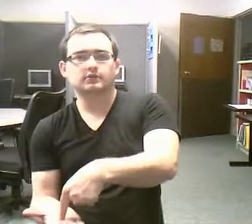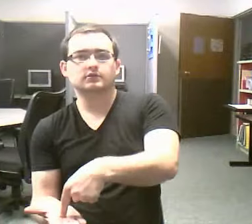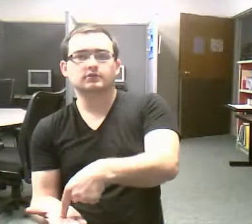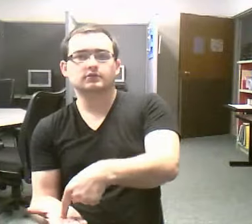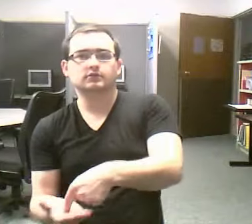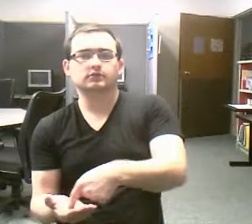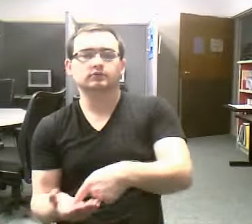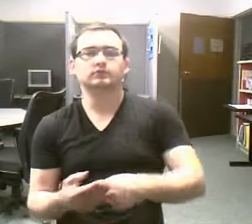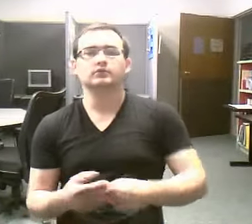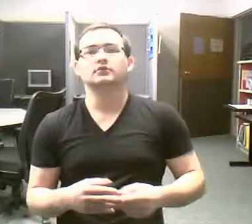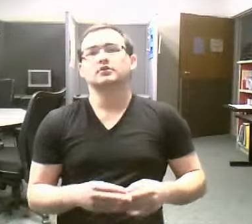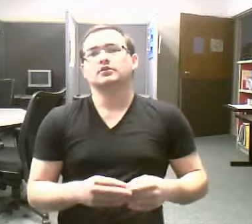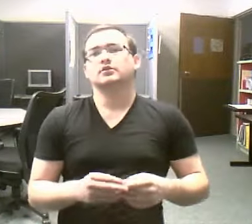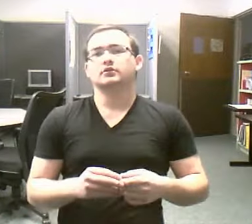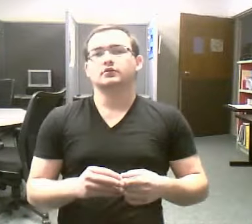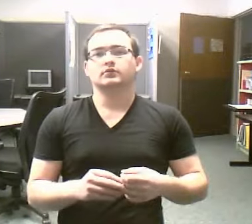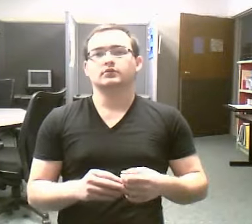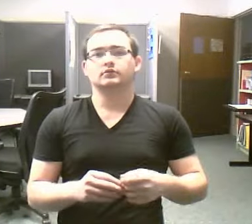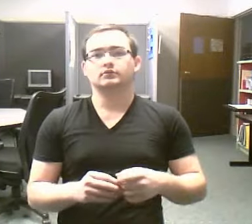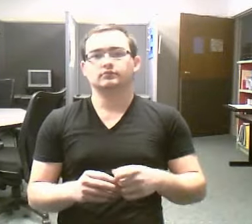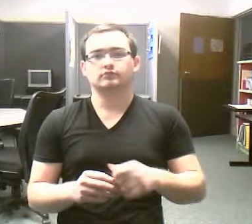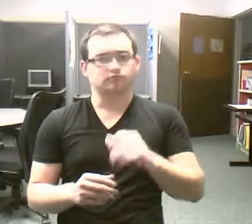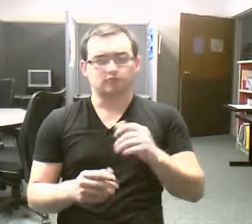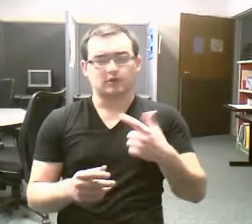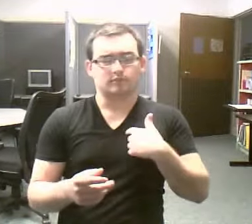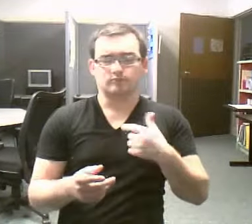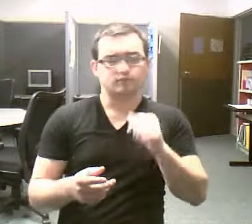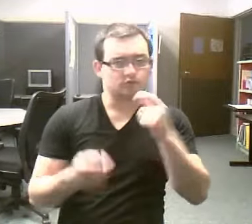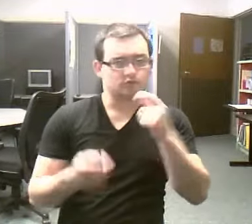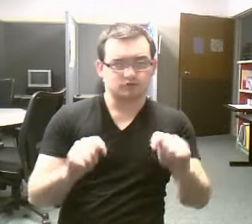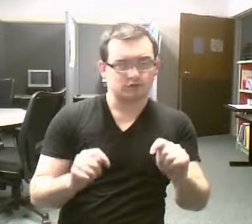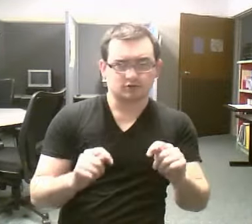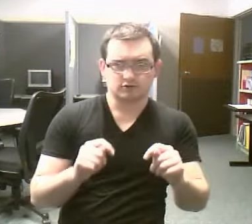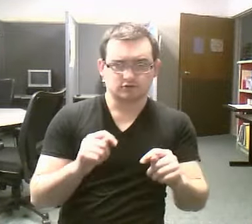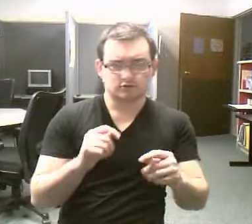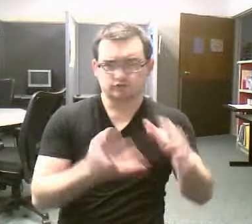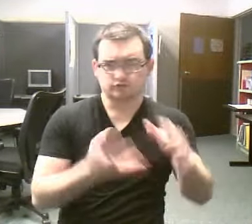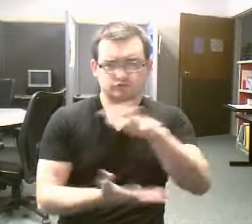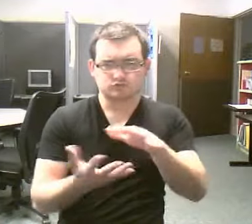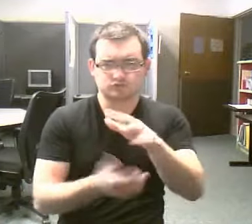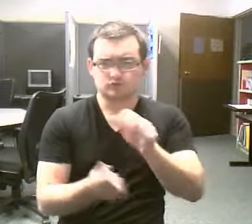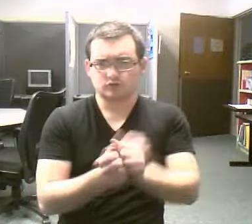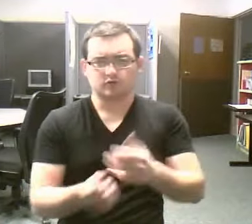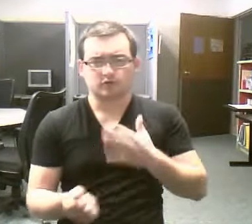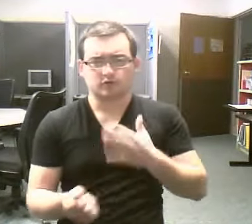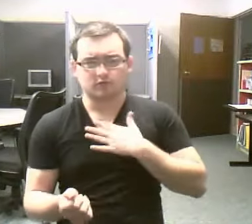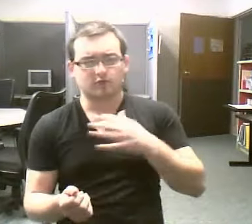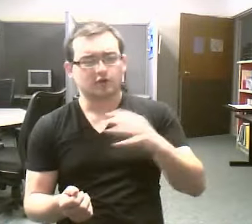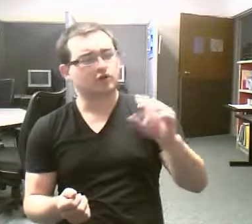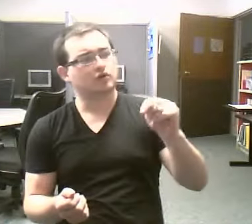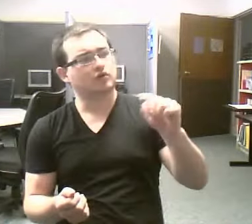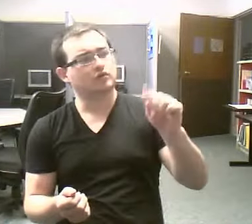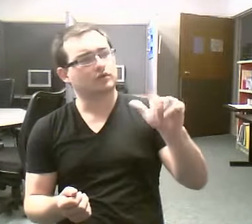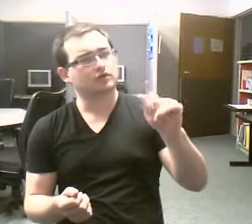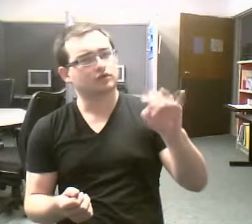Don't get confused here in my notation. I'm not saying the definition of integers are losses or debts. I'm